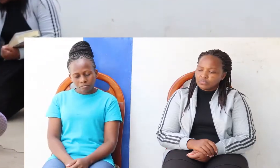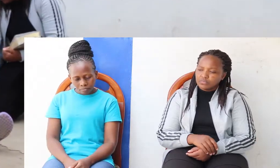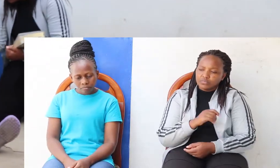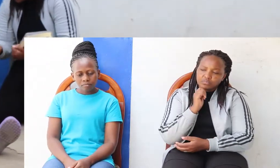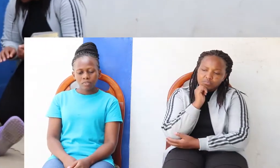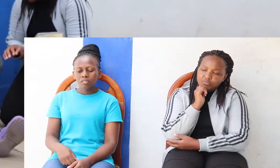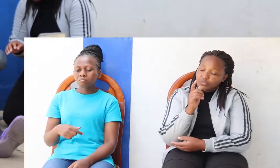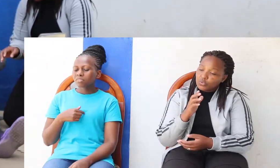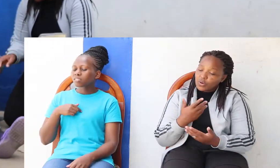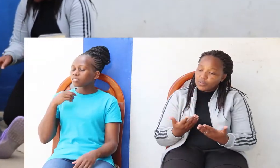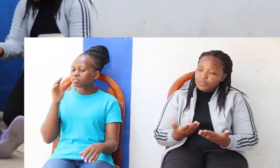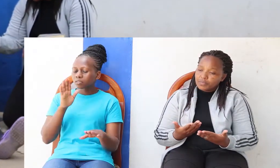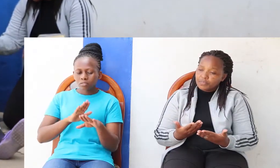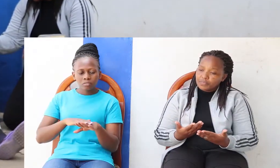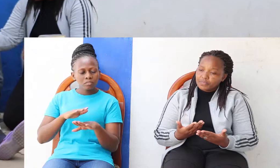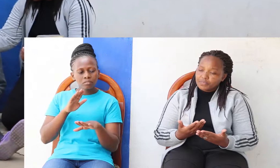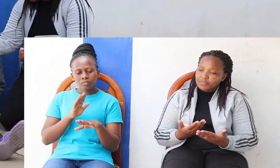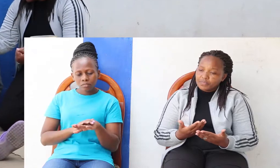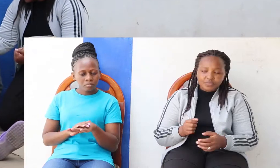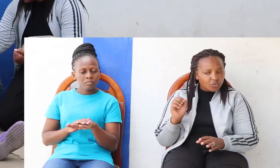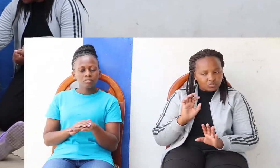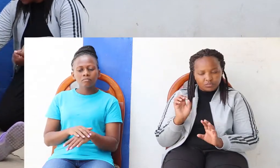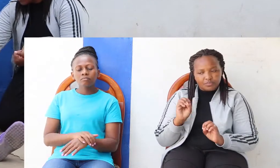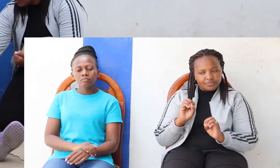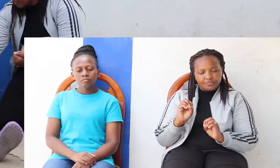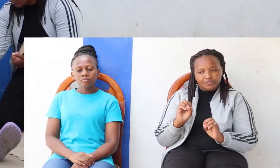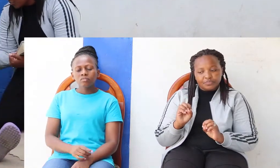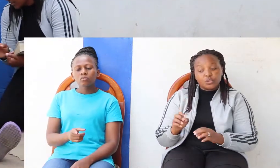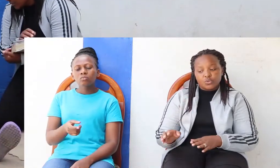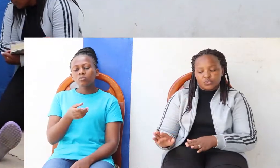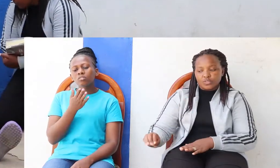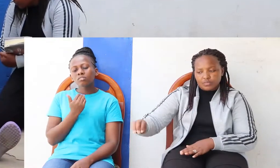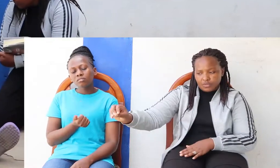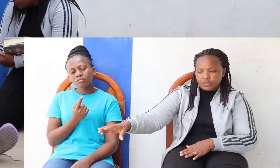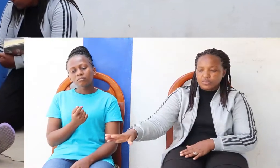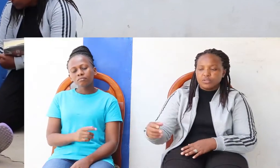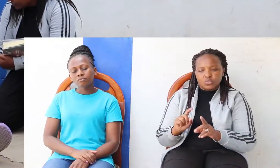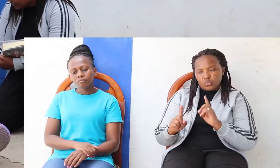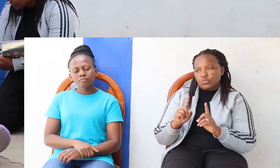I'm very good. You want a seat? Wake up upande tuongee kidogo.